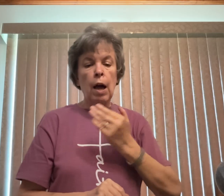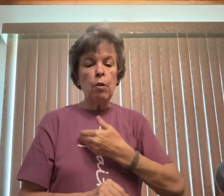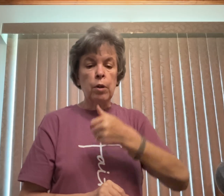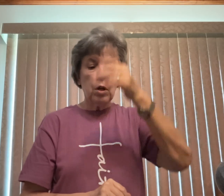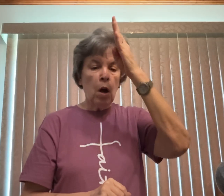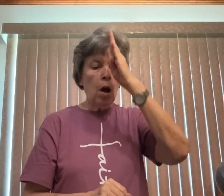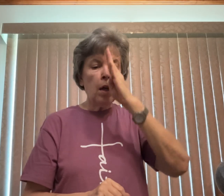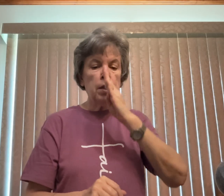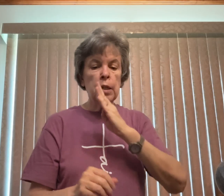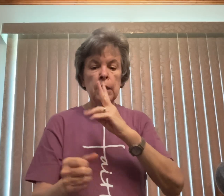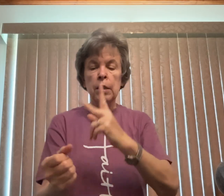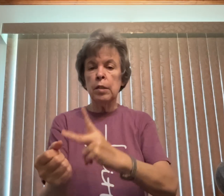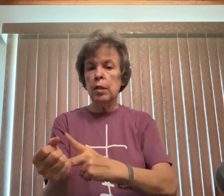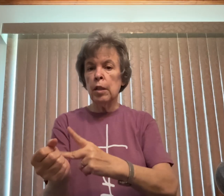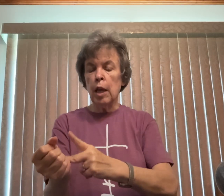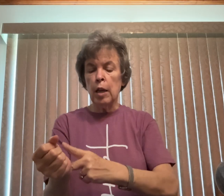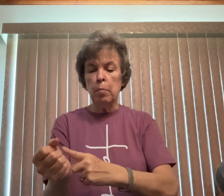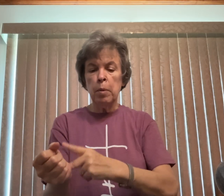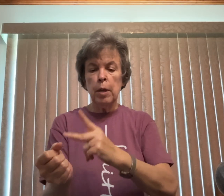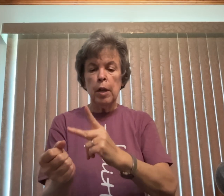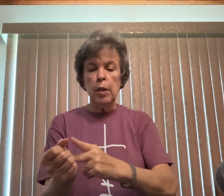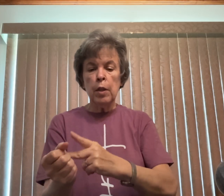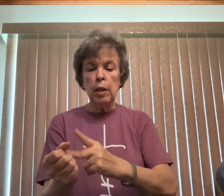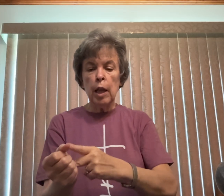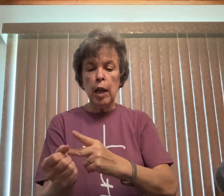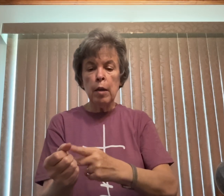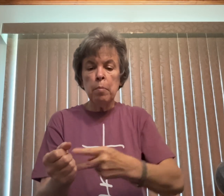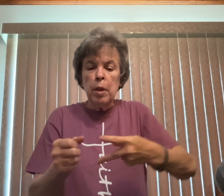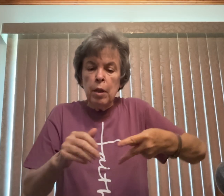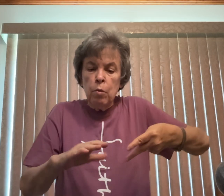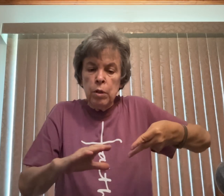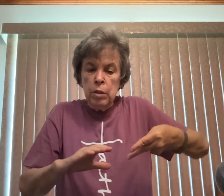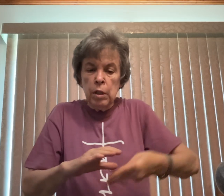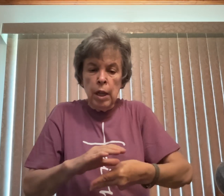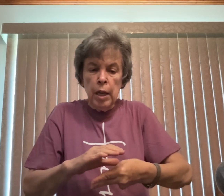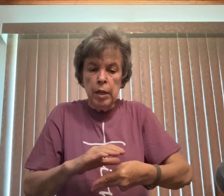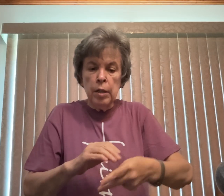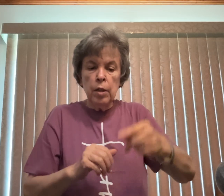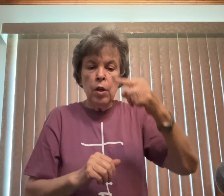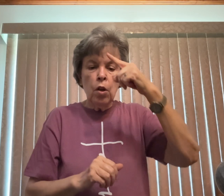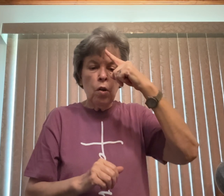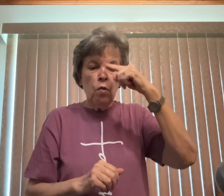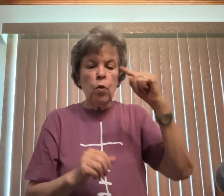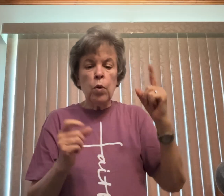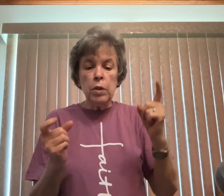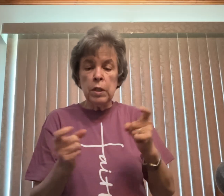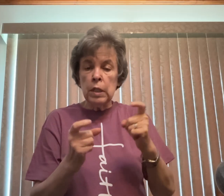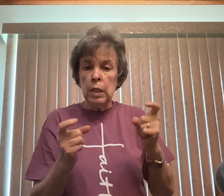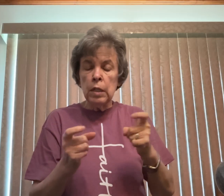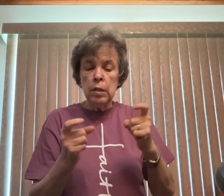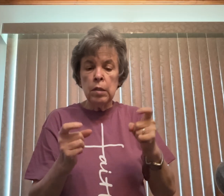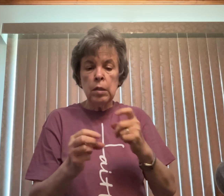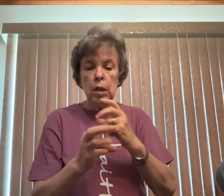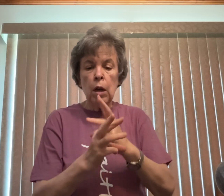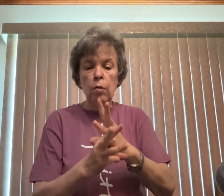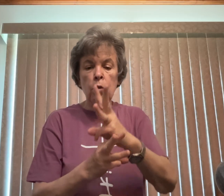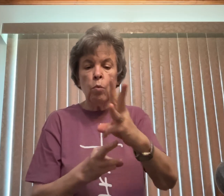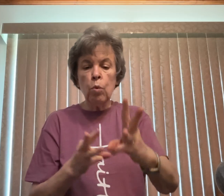Our God is the Lamb that was slain for the sins of the